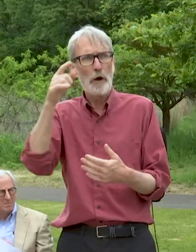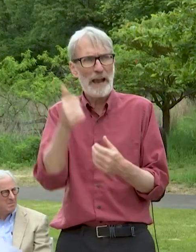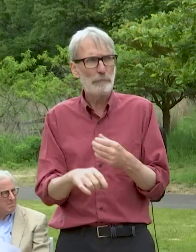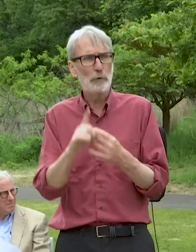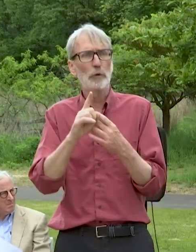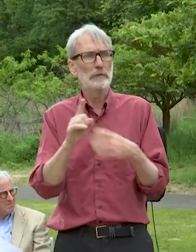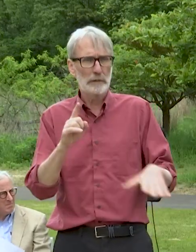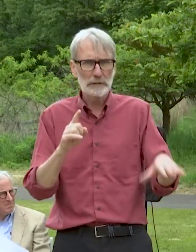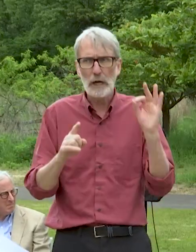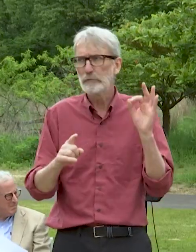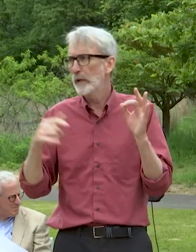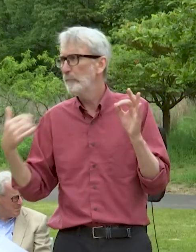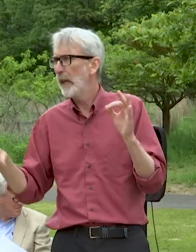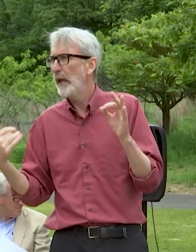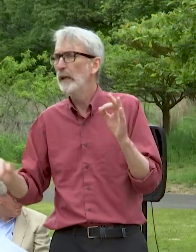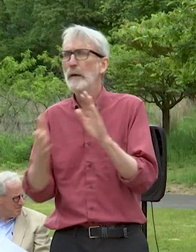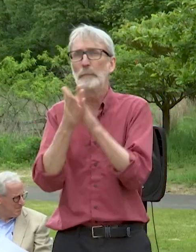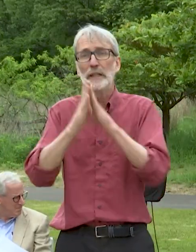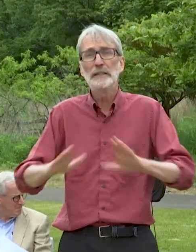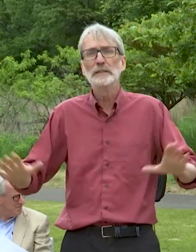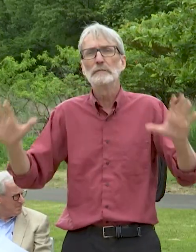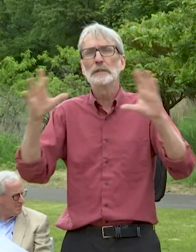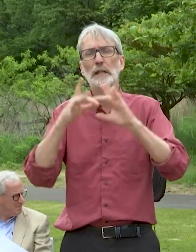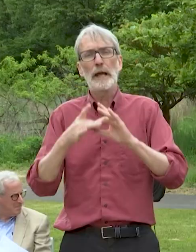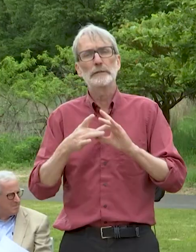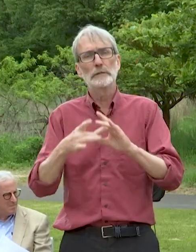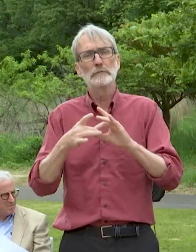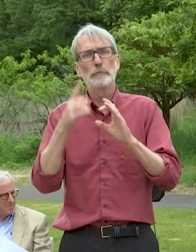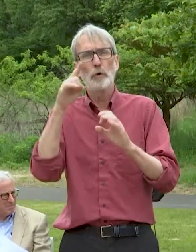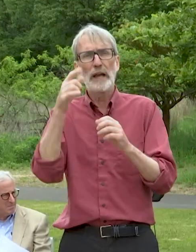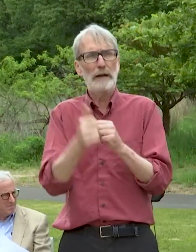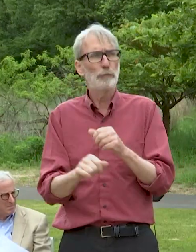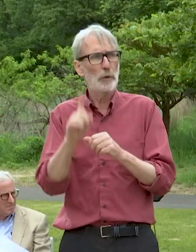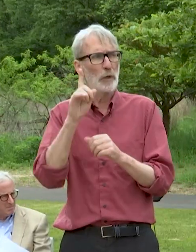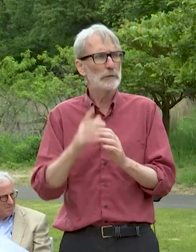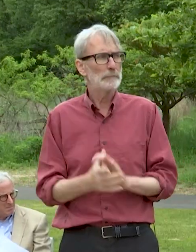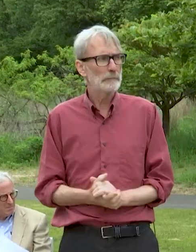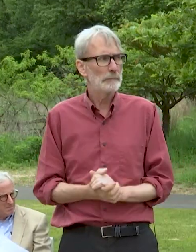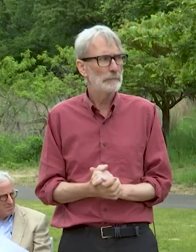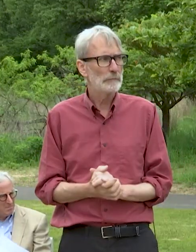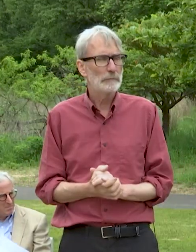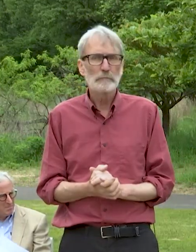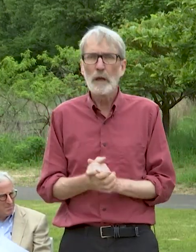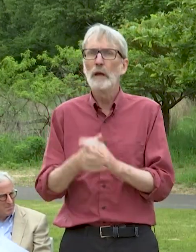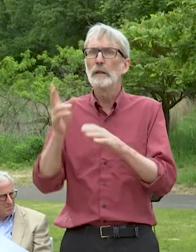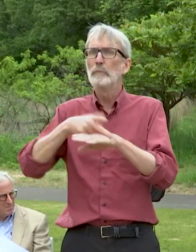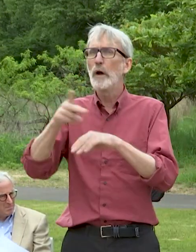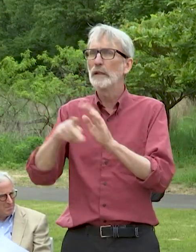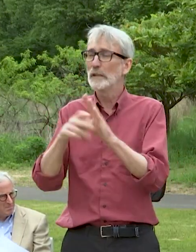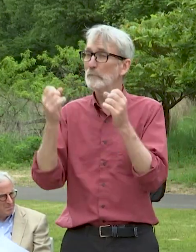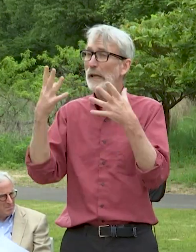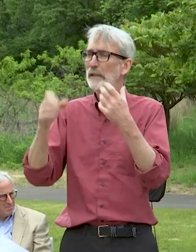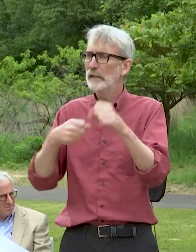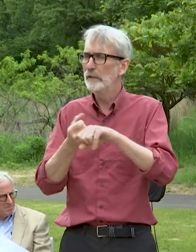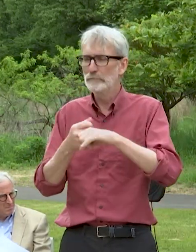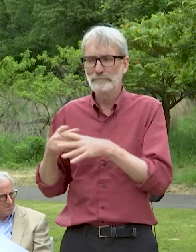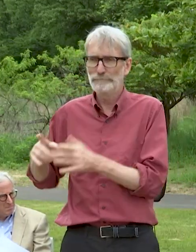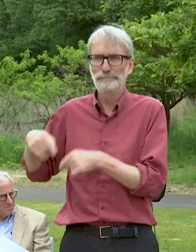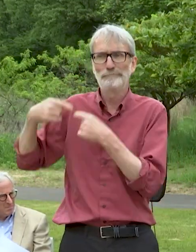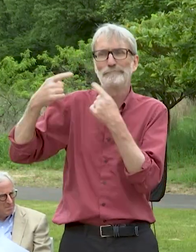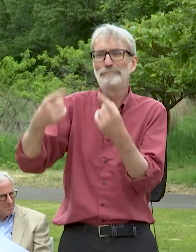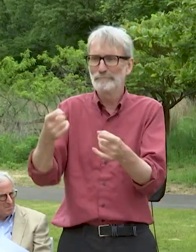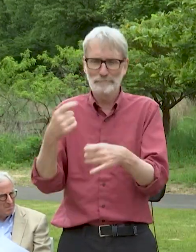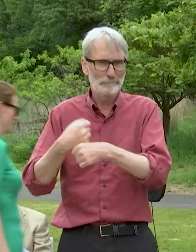play, peace, and connection is for everyone. This project has been years in the making, shaped